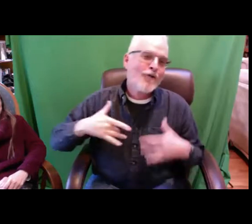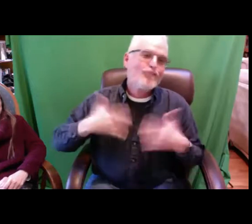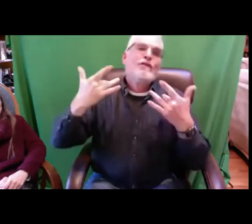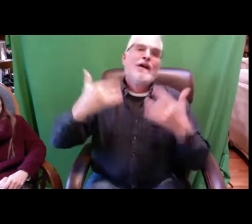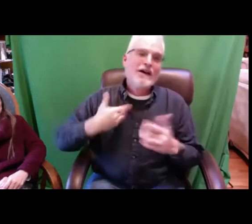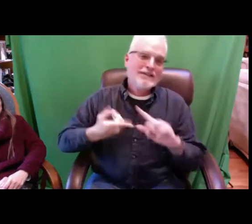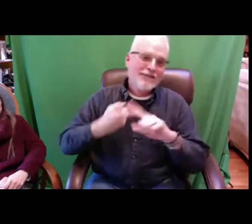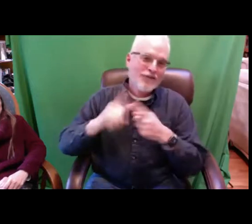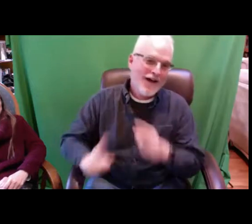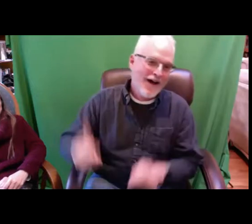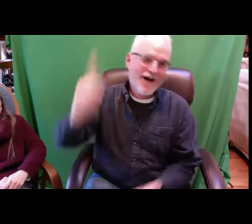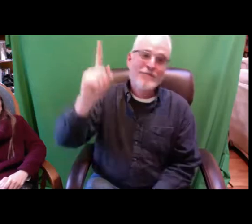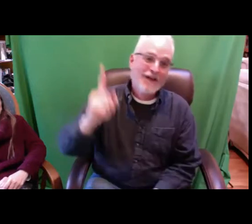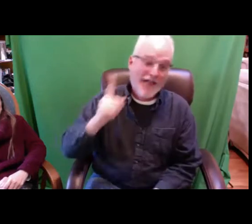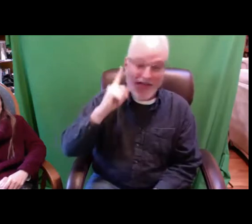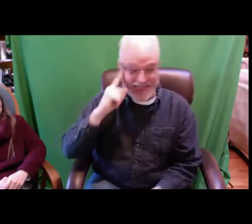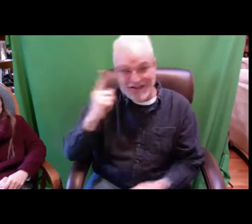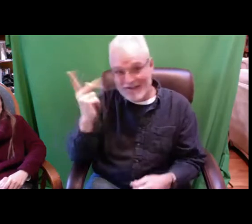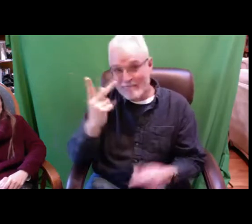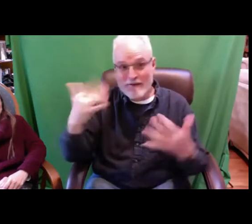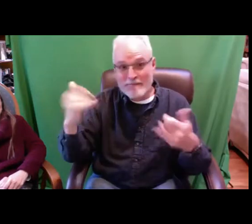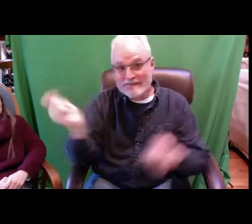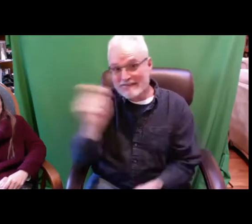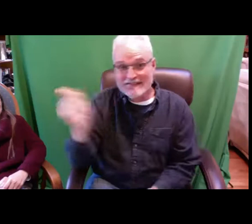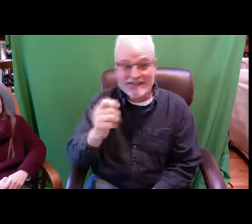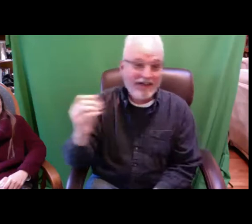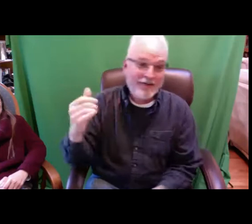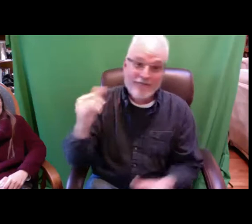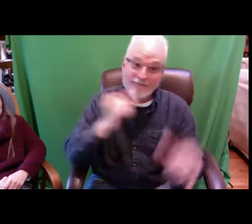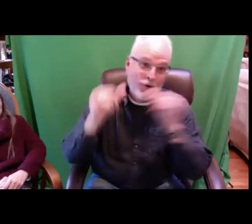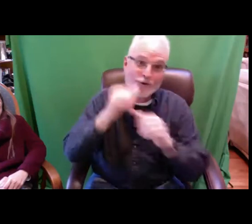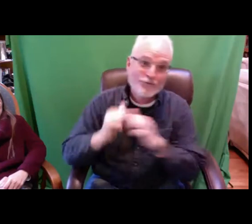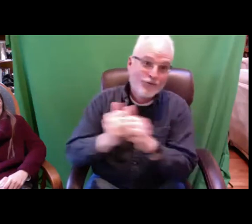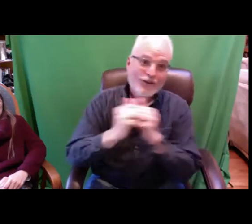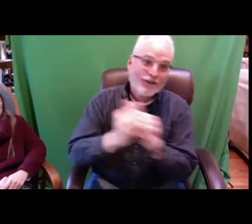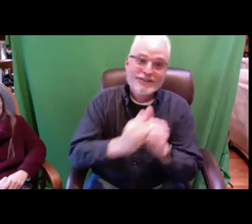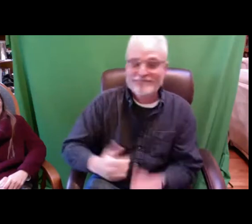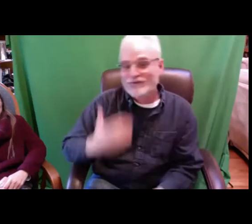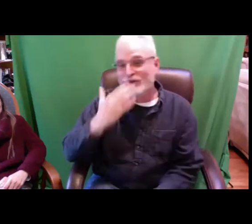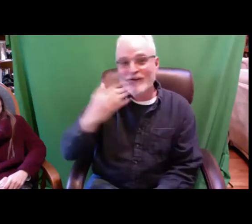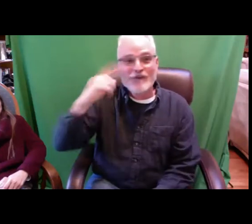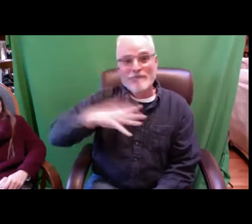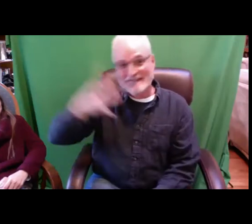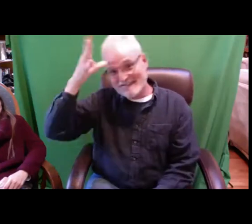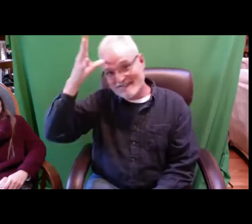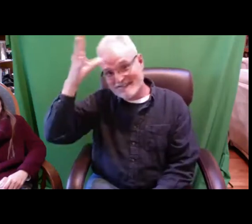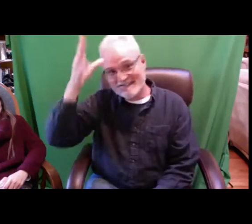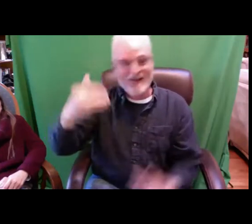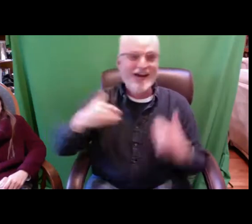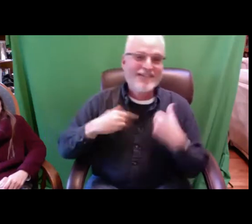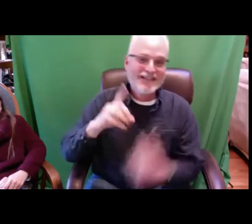My dad's up in heaven already 8 years ago, and I'm sure he's thrilled to have his friend up there with